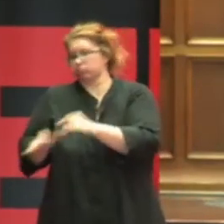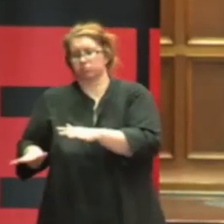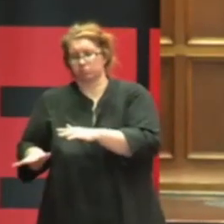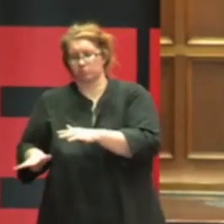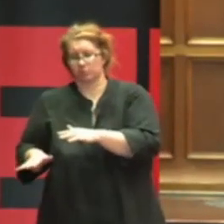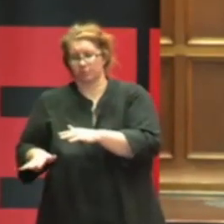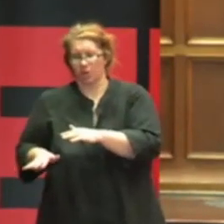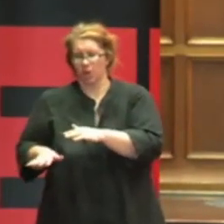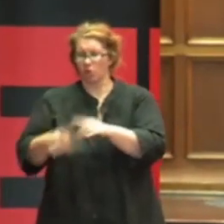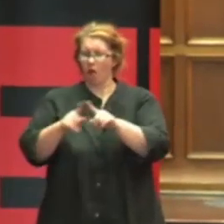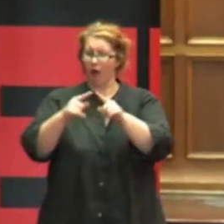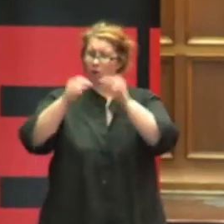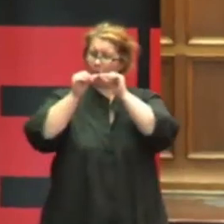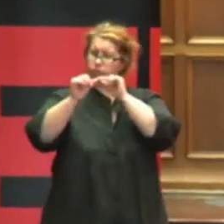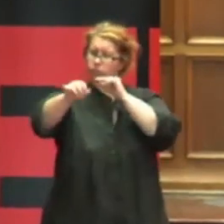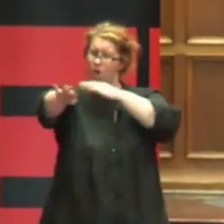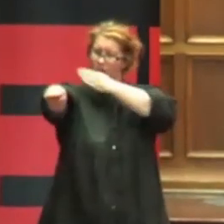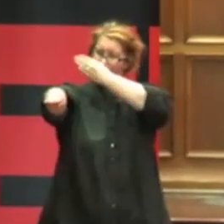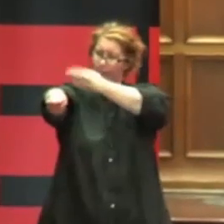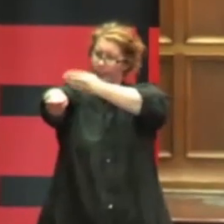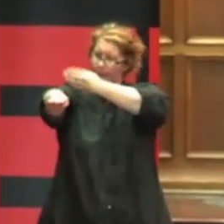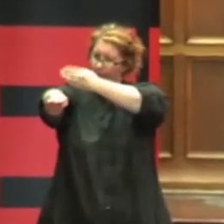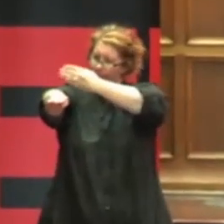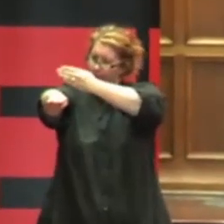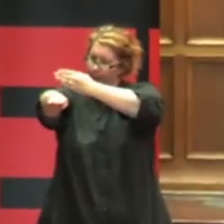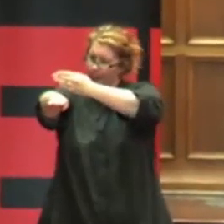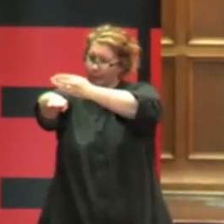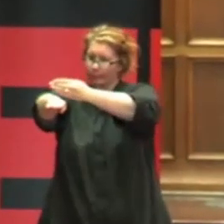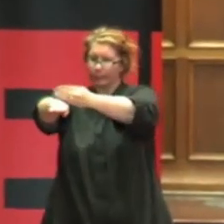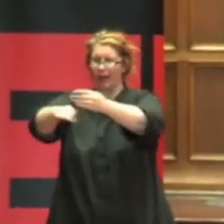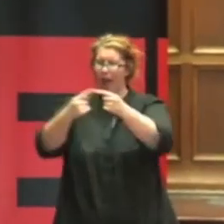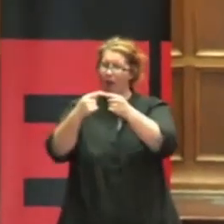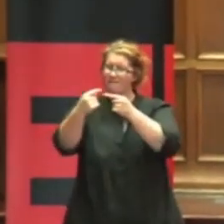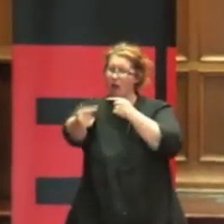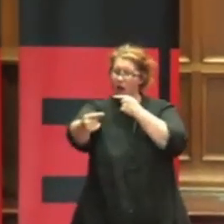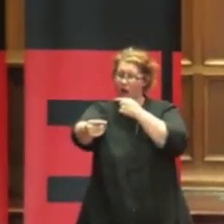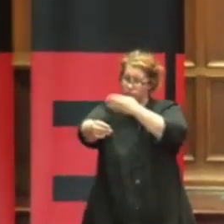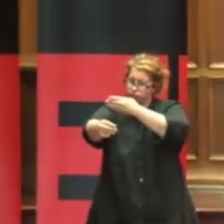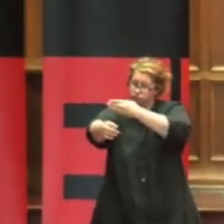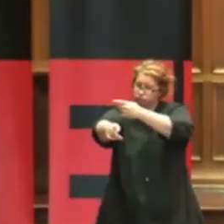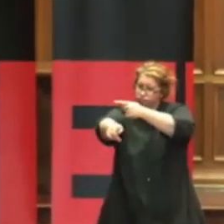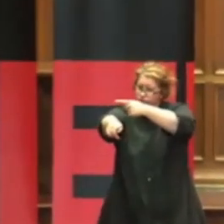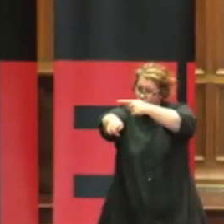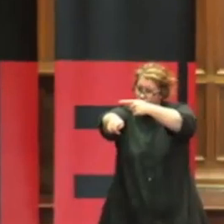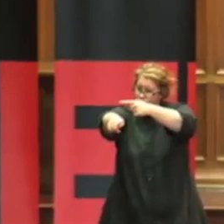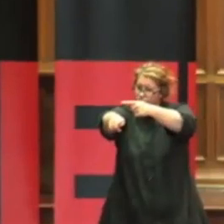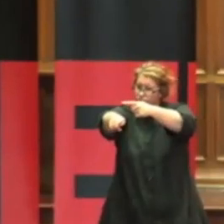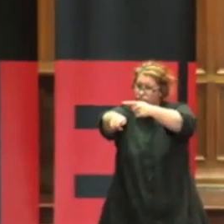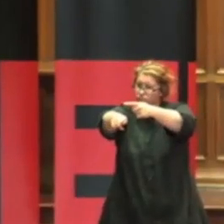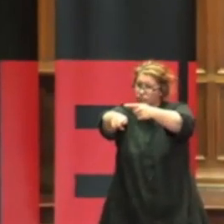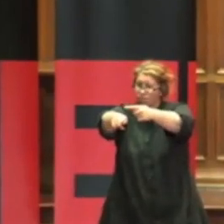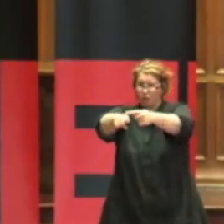about 65 million years ago. That's the second event which I'll talk about, the dinosaur extinctions and the post-dinosaur extinction